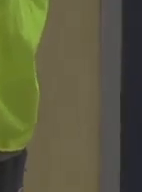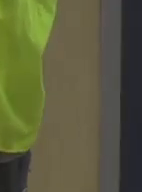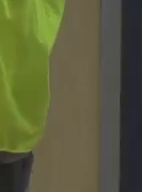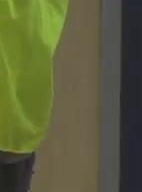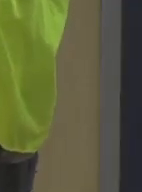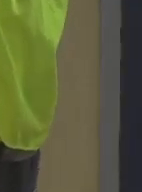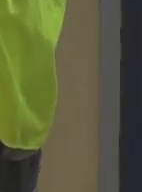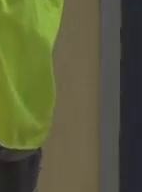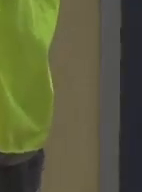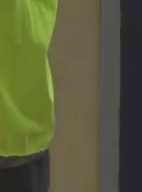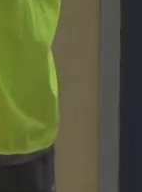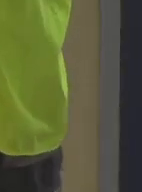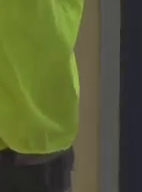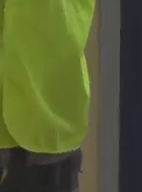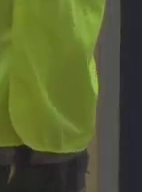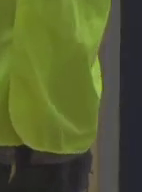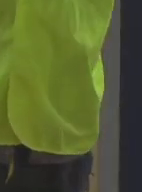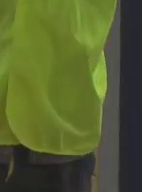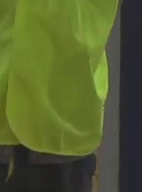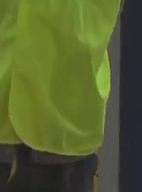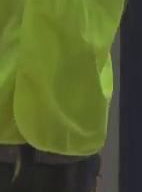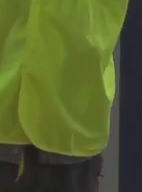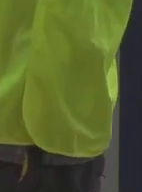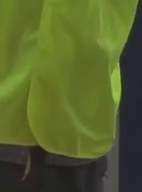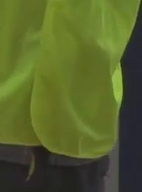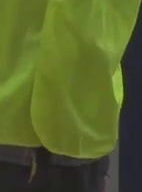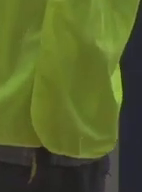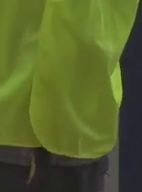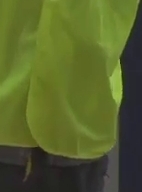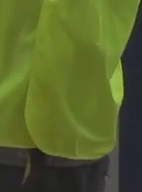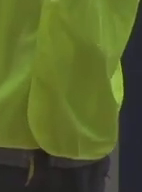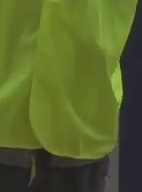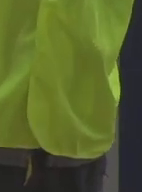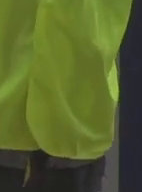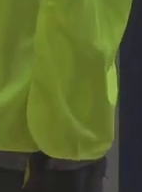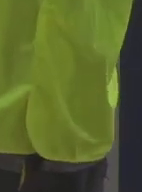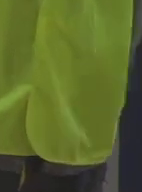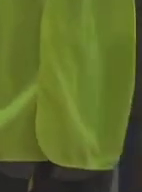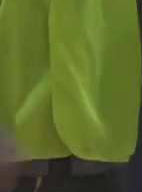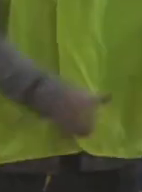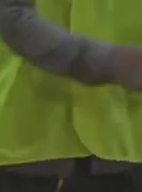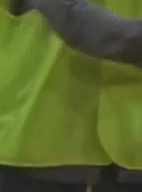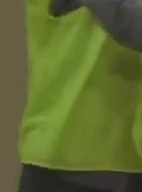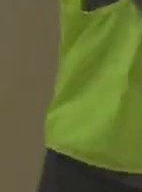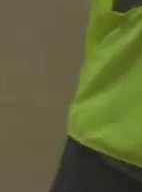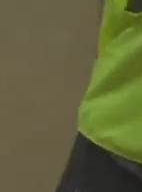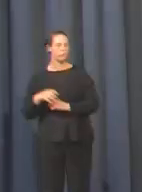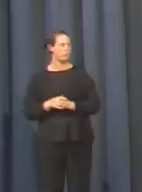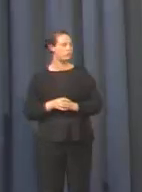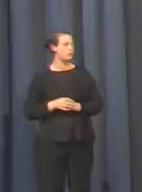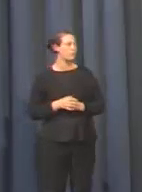previously. Why can't we have the same supply as the AA grade?